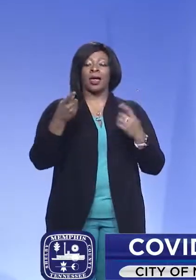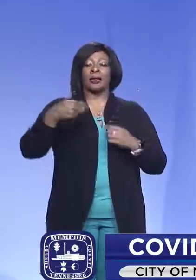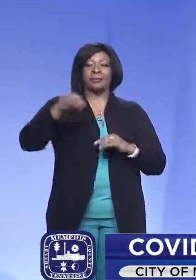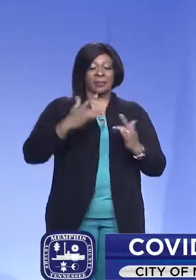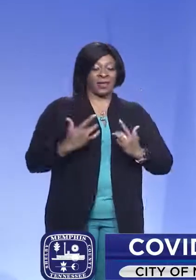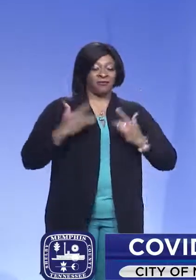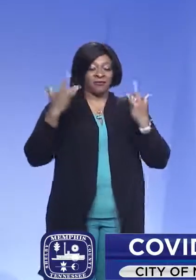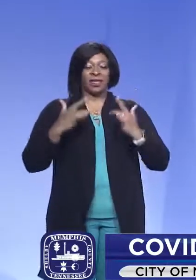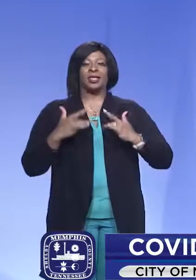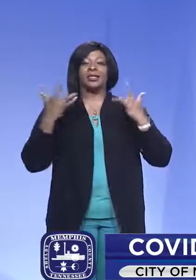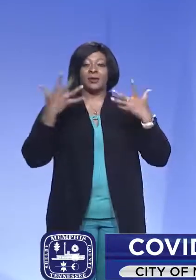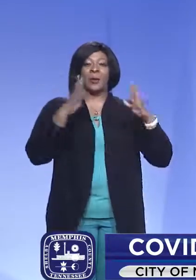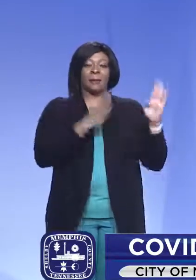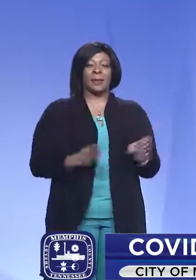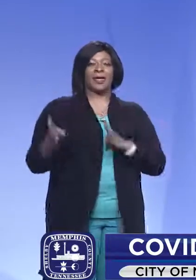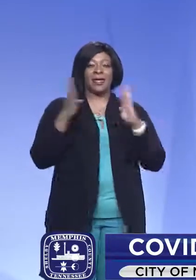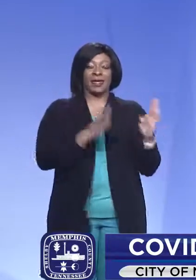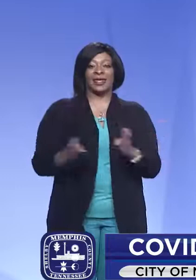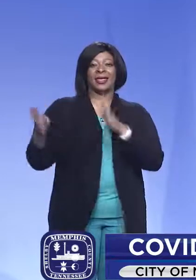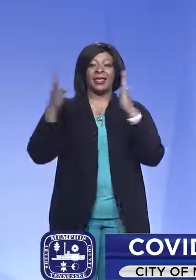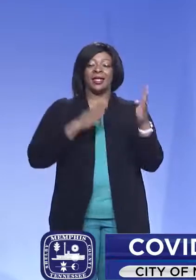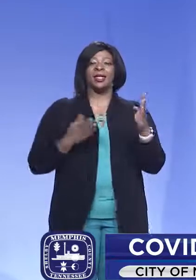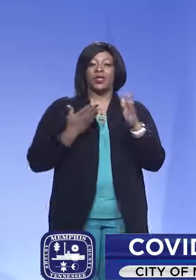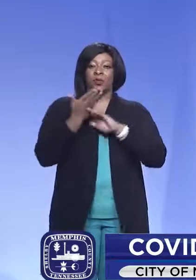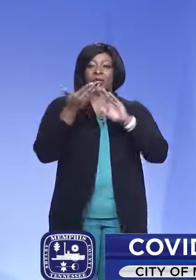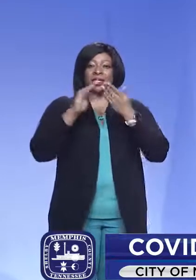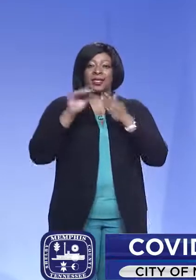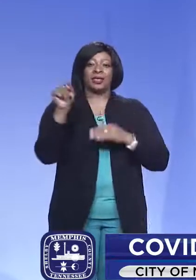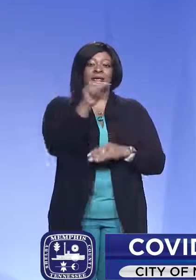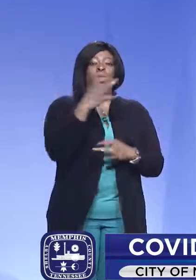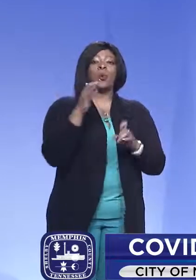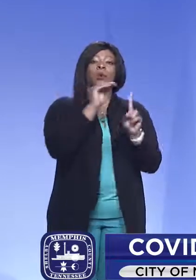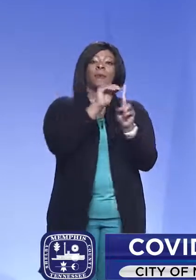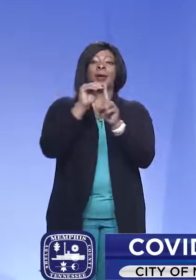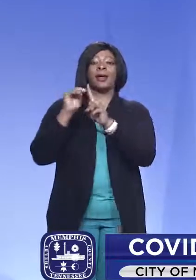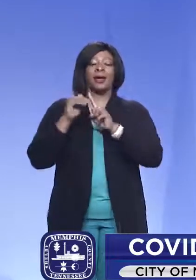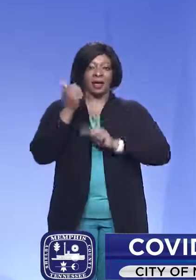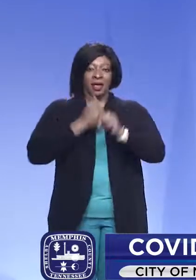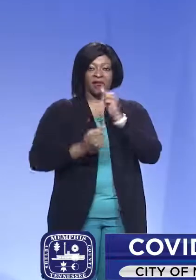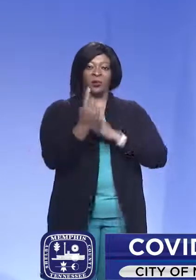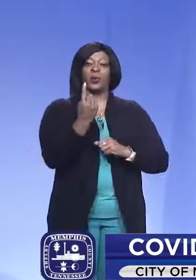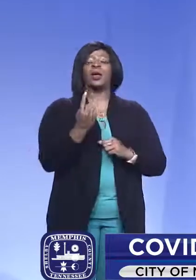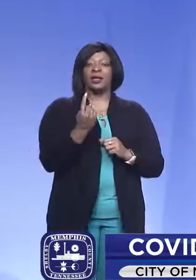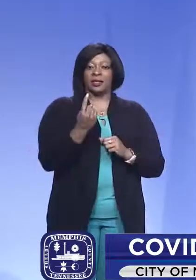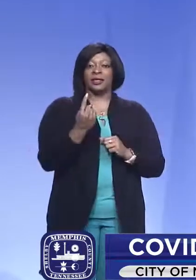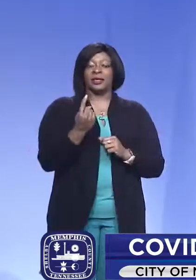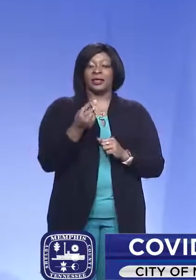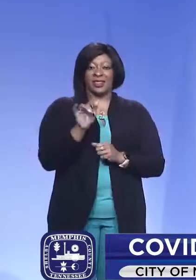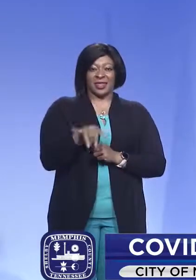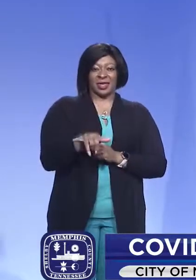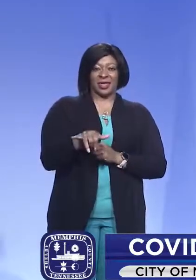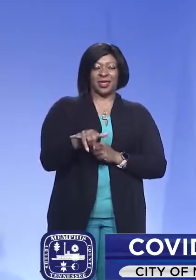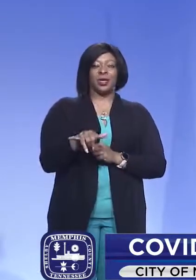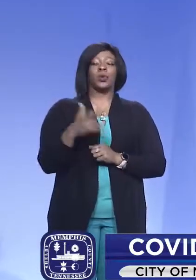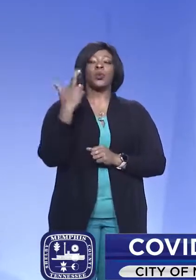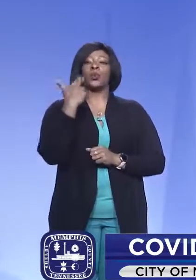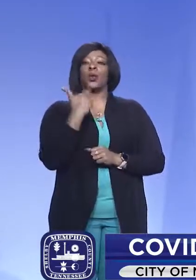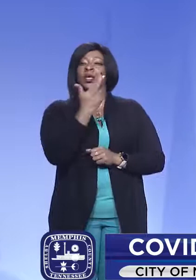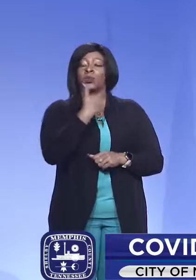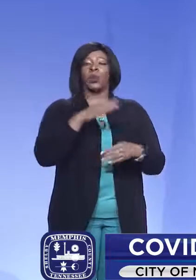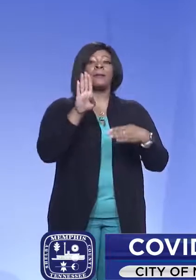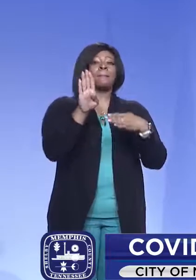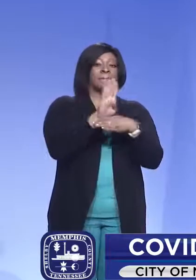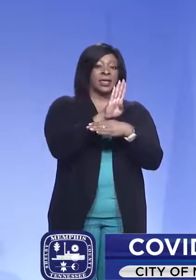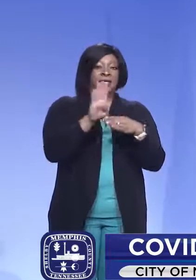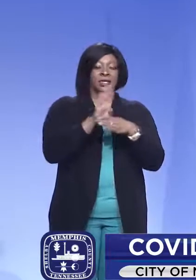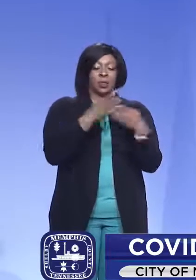are being planned throughout the city, but I want to remind everyone that restaurants and businesses